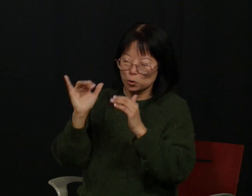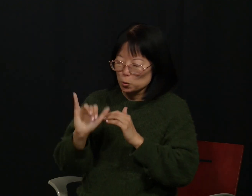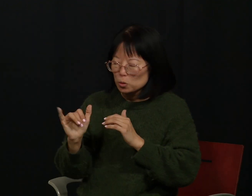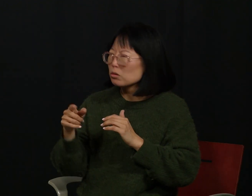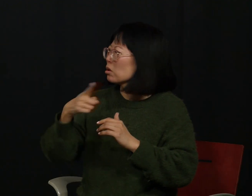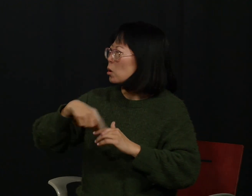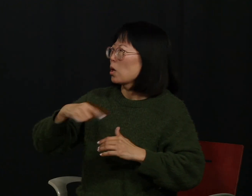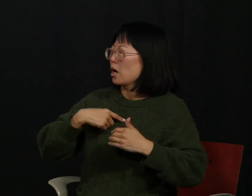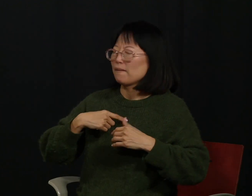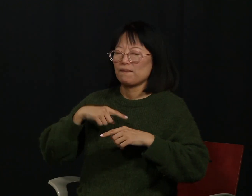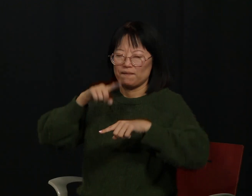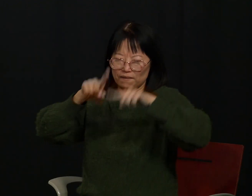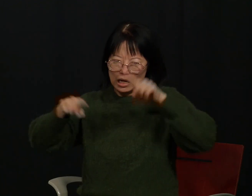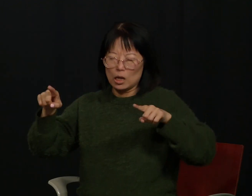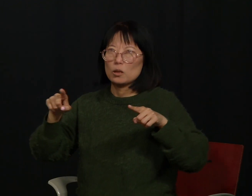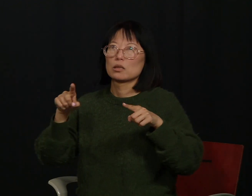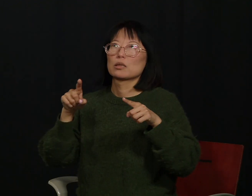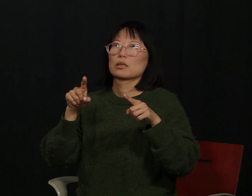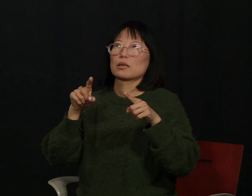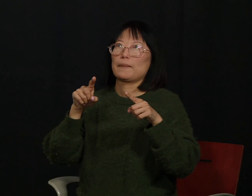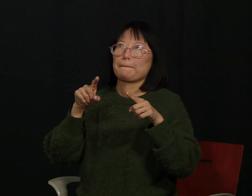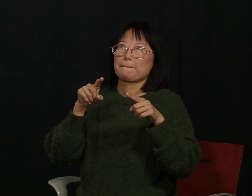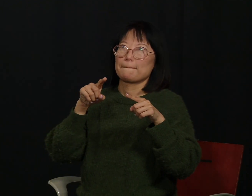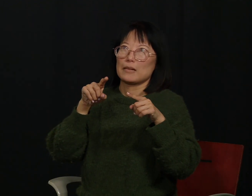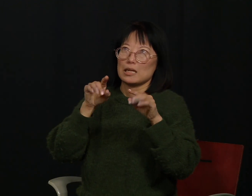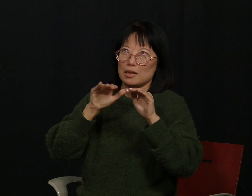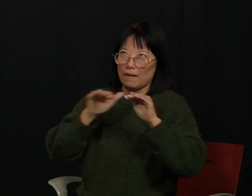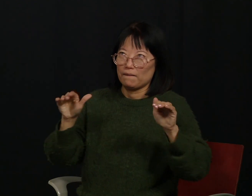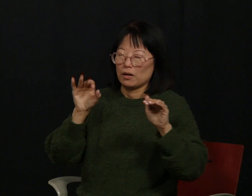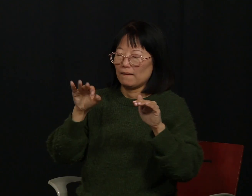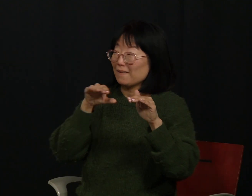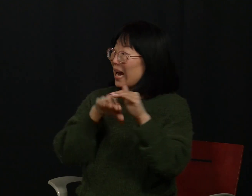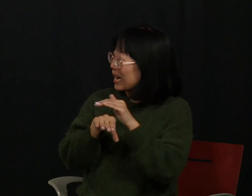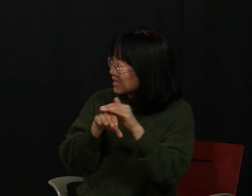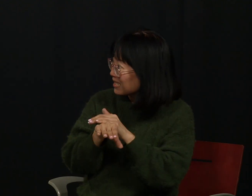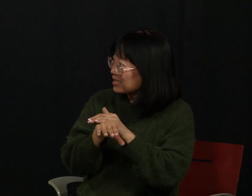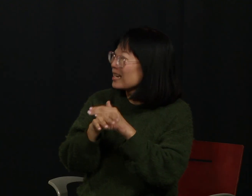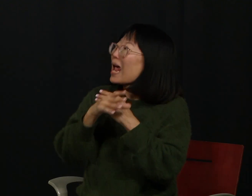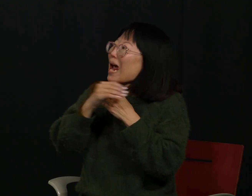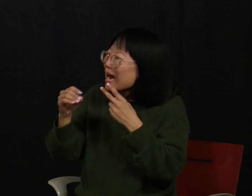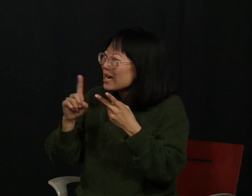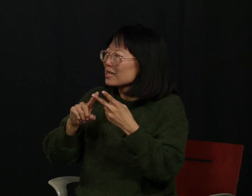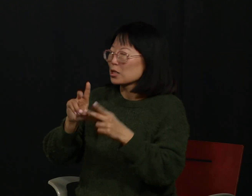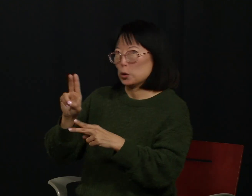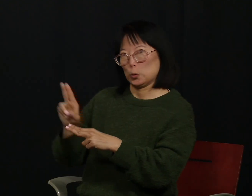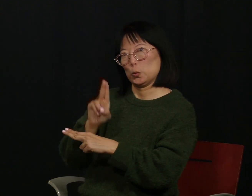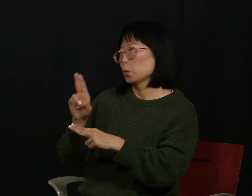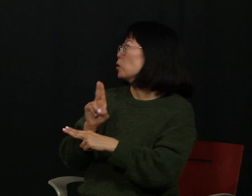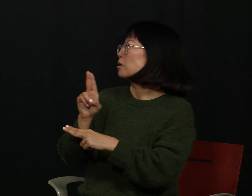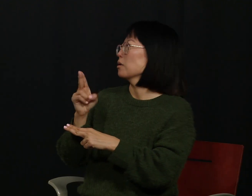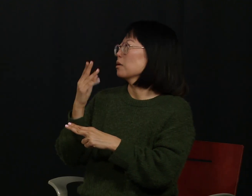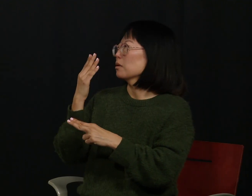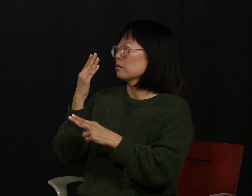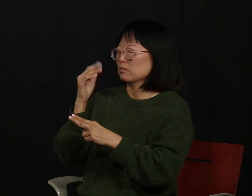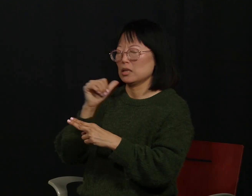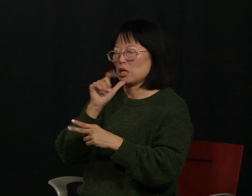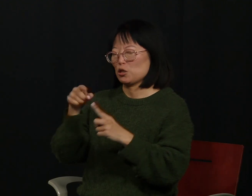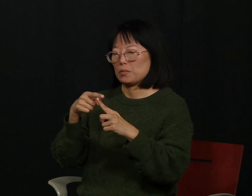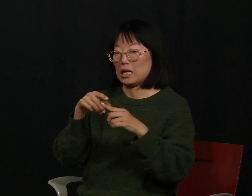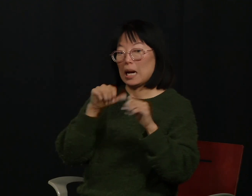adults, they have variation in the level of access and use. Not just about the